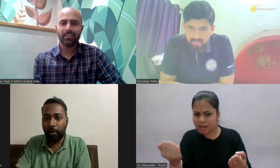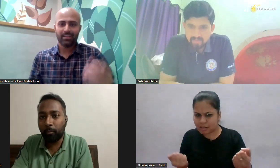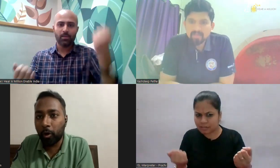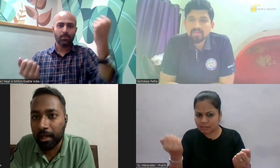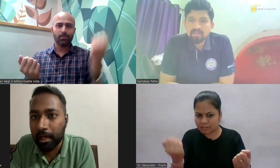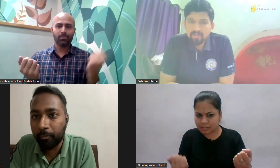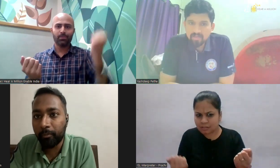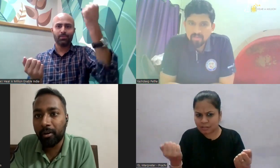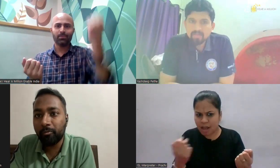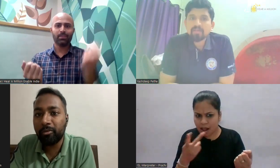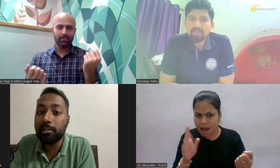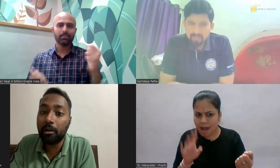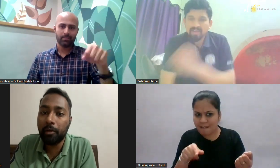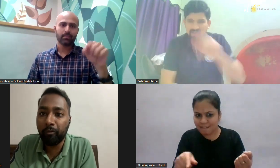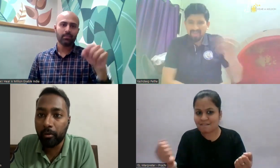but